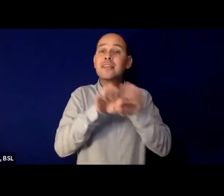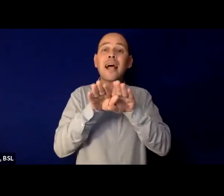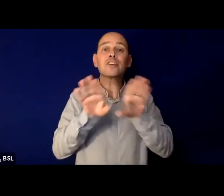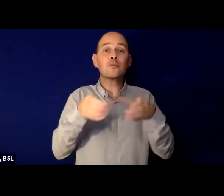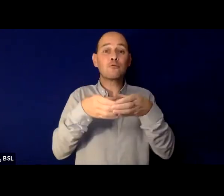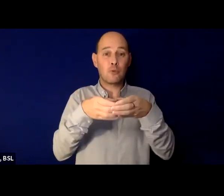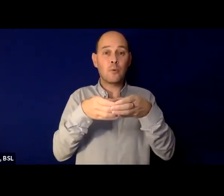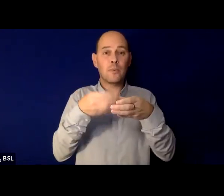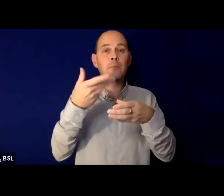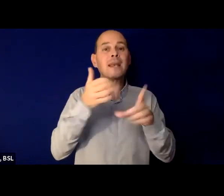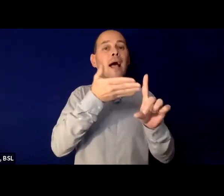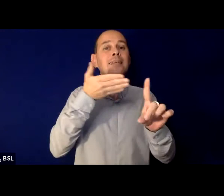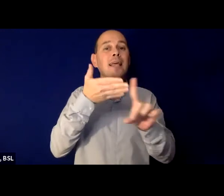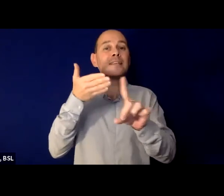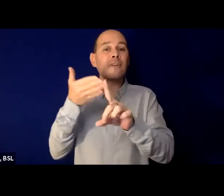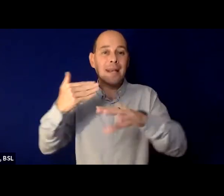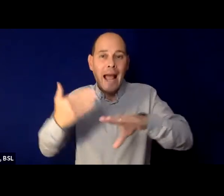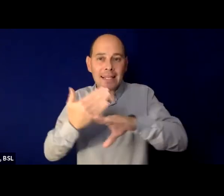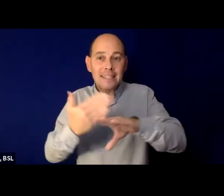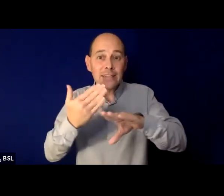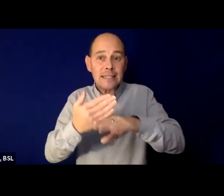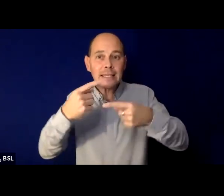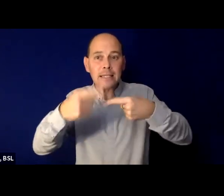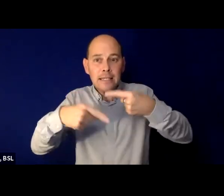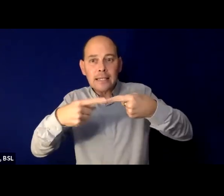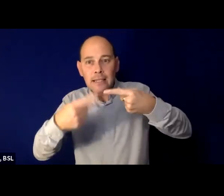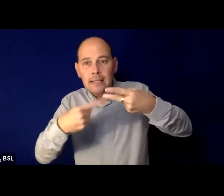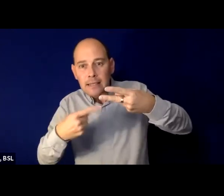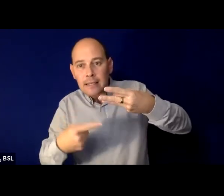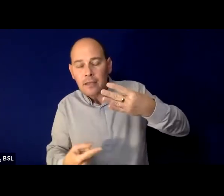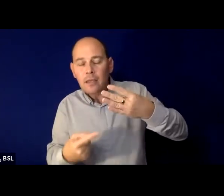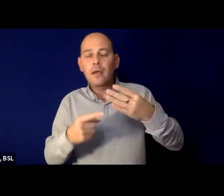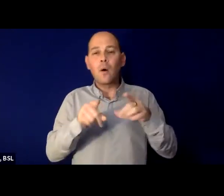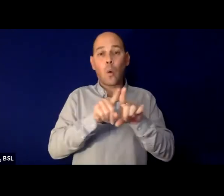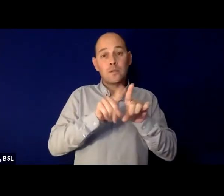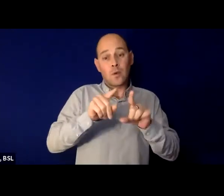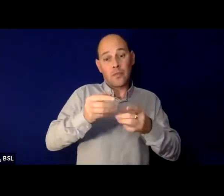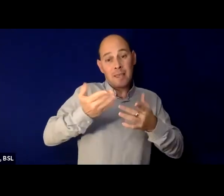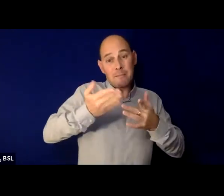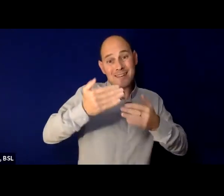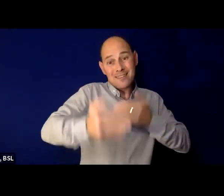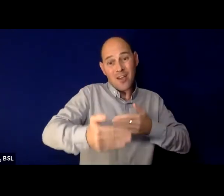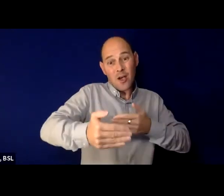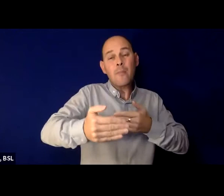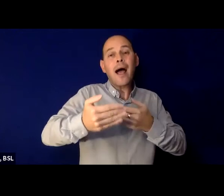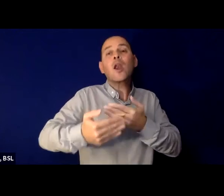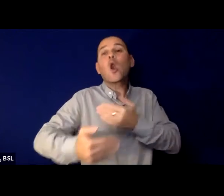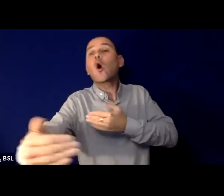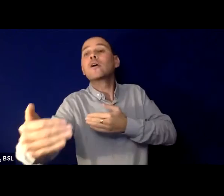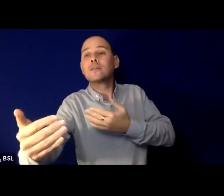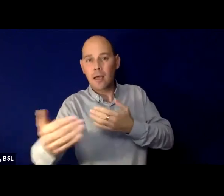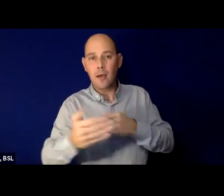identified activity to be done, and in the midterm and in the longer term. So, for example, in the short